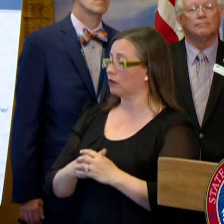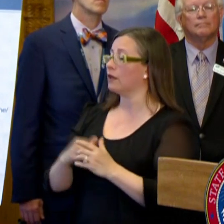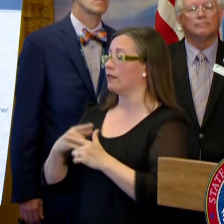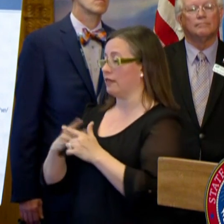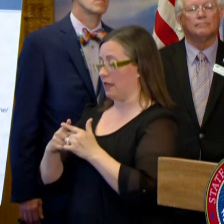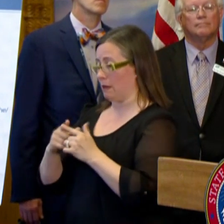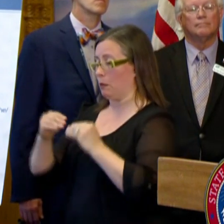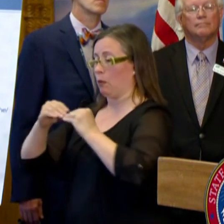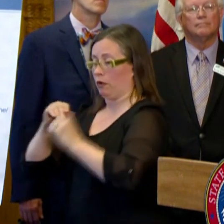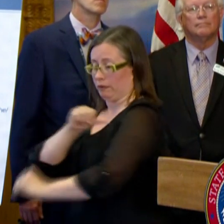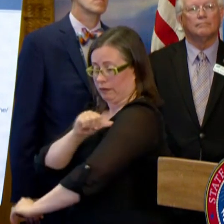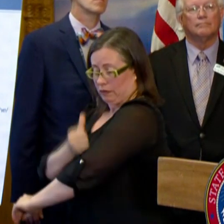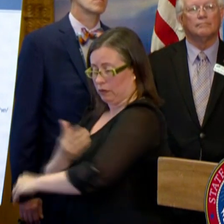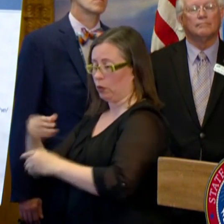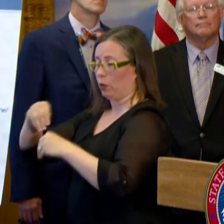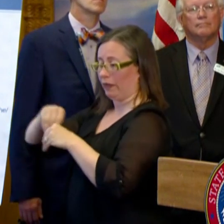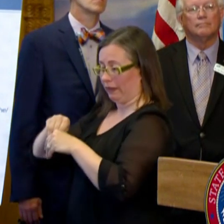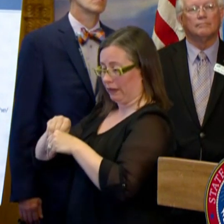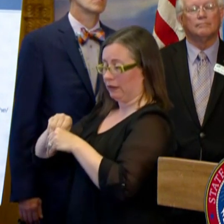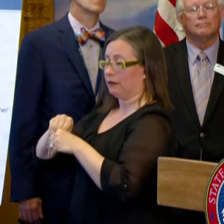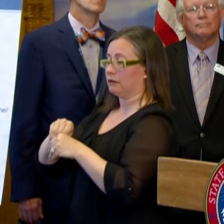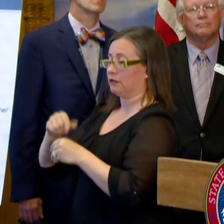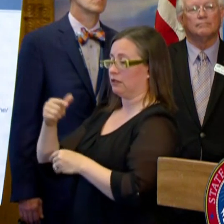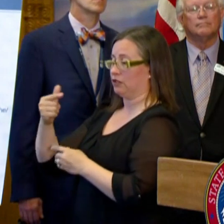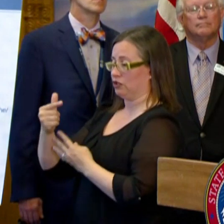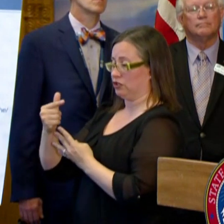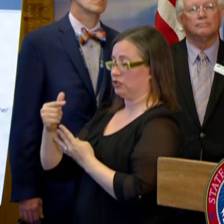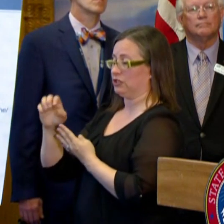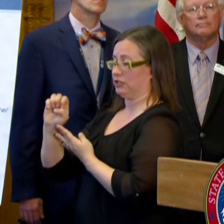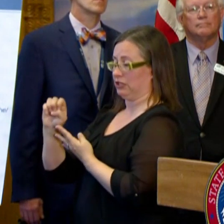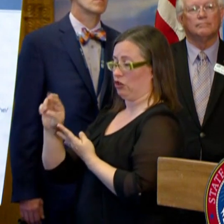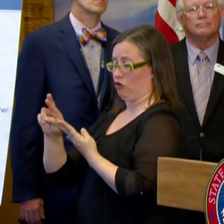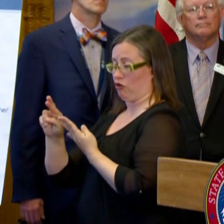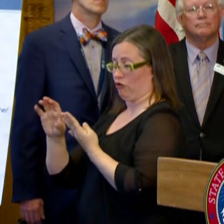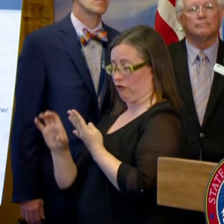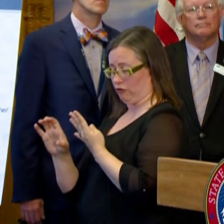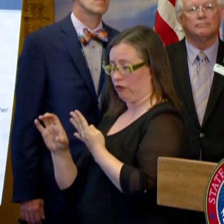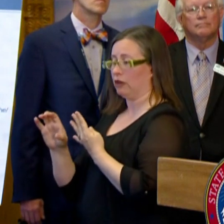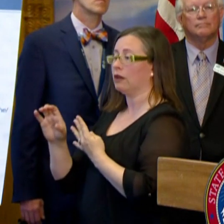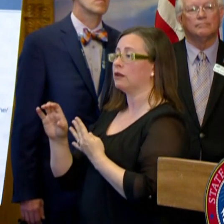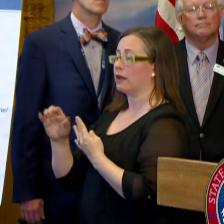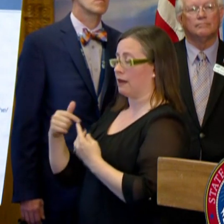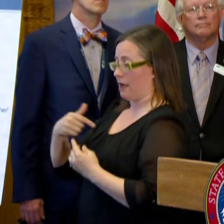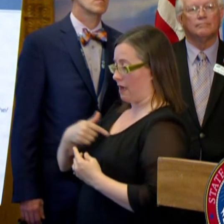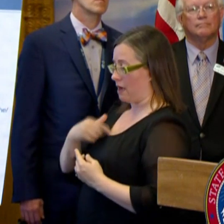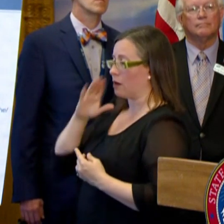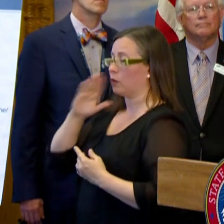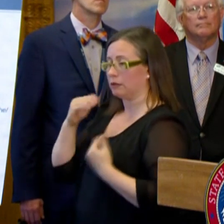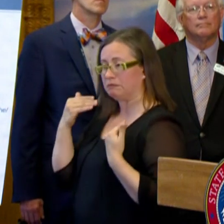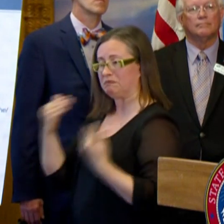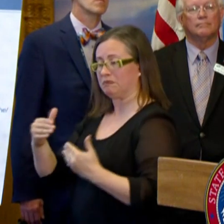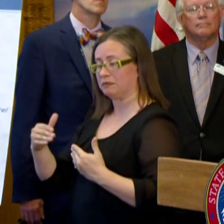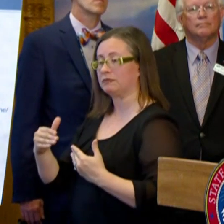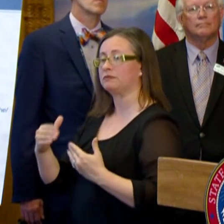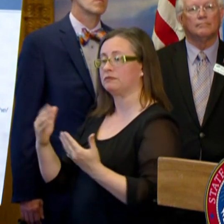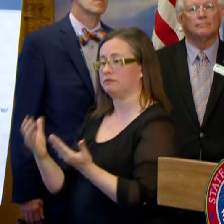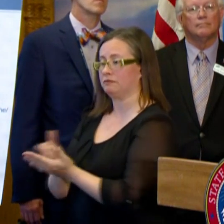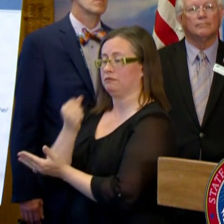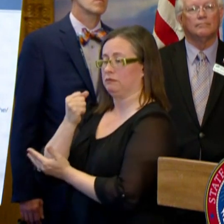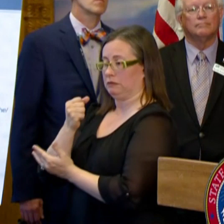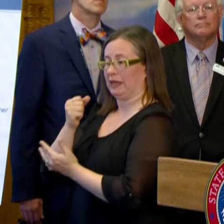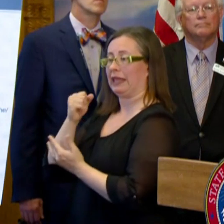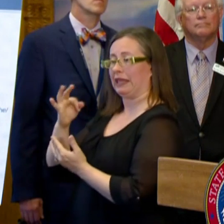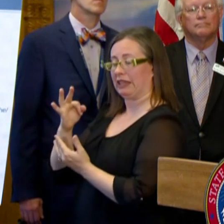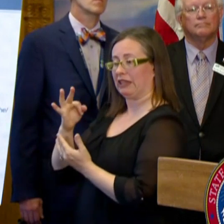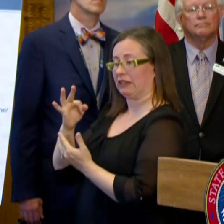the GERC and with the governor to contain that epidemic. And I would not hesitate to use them if warranted